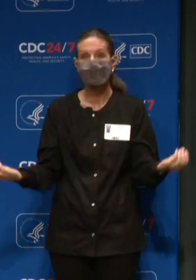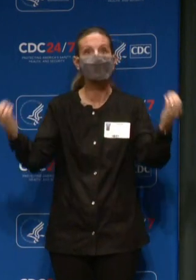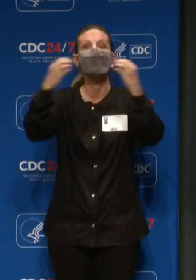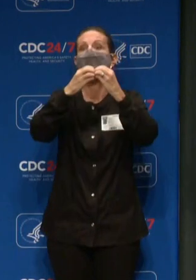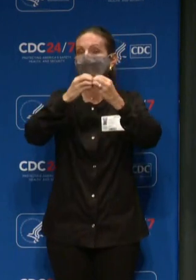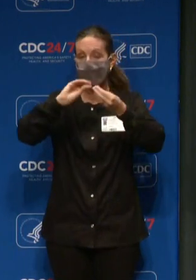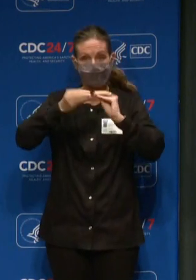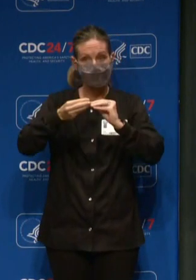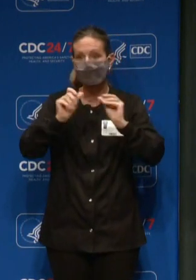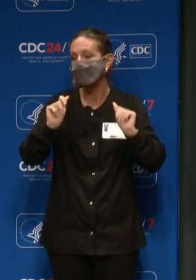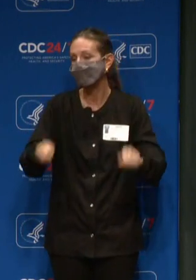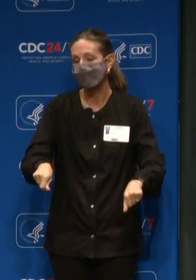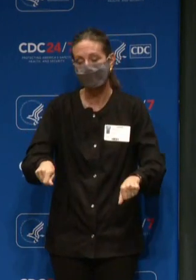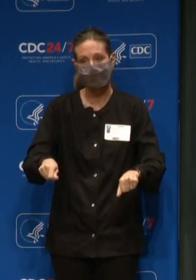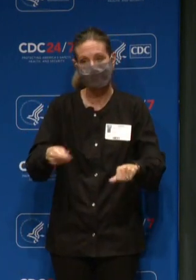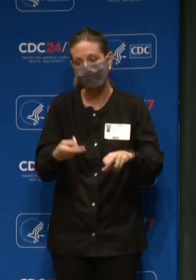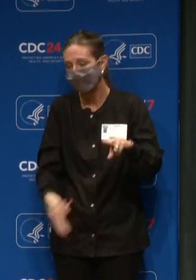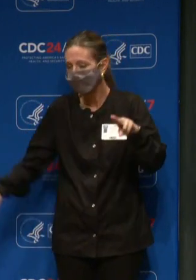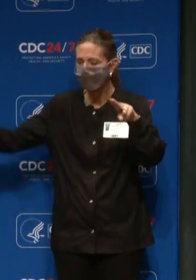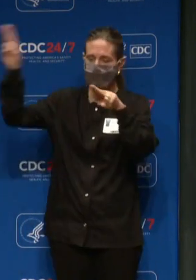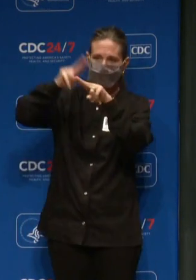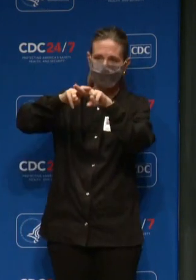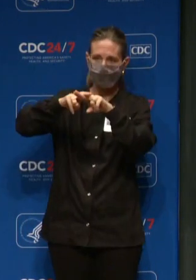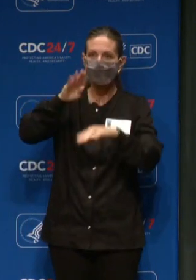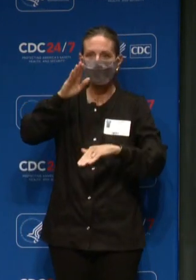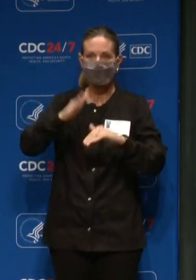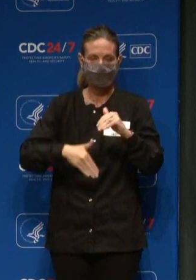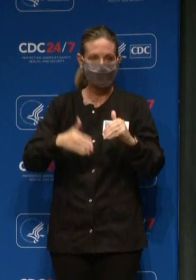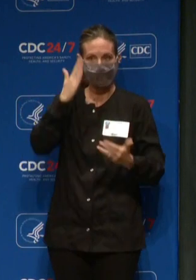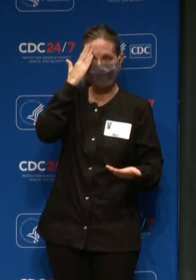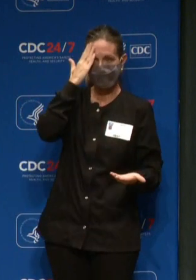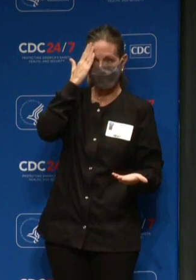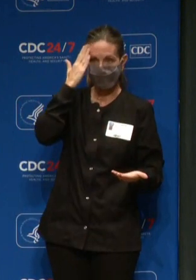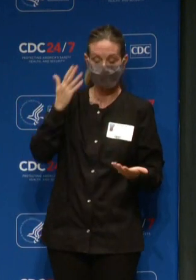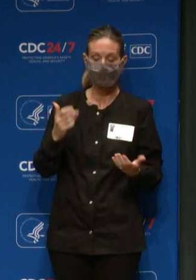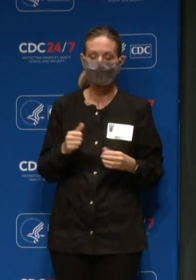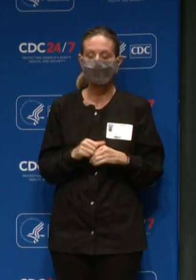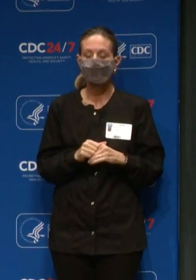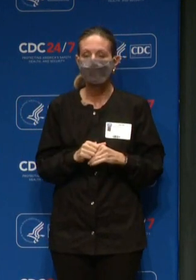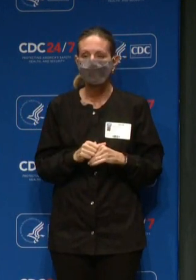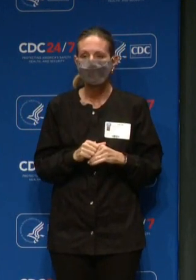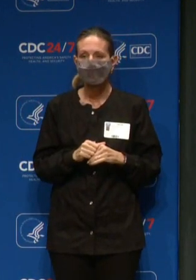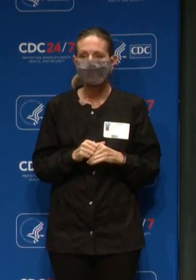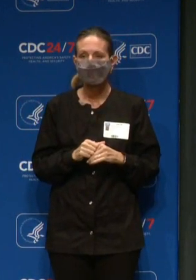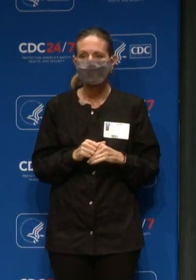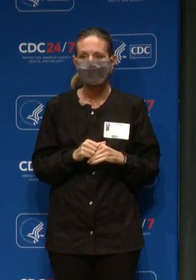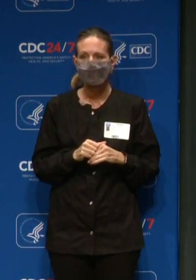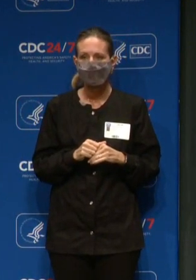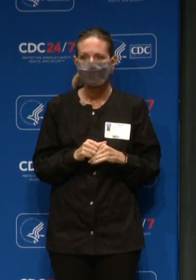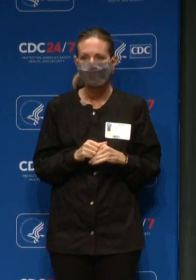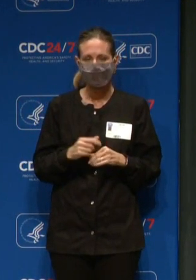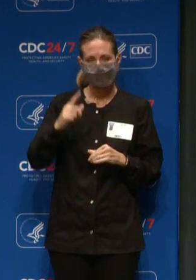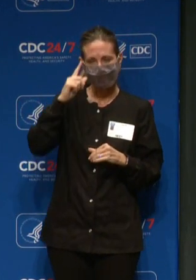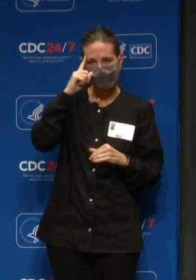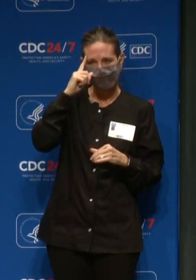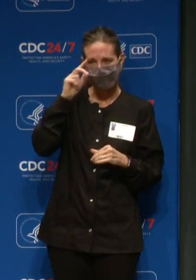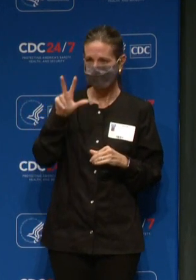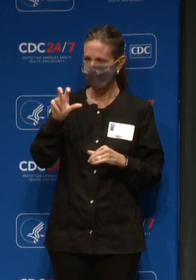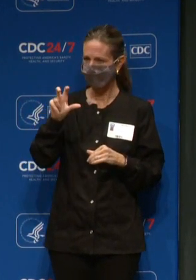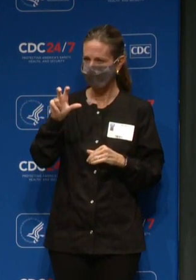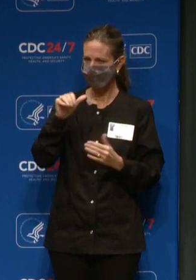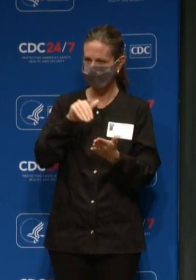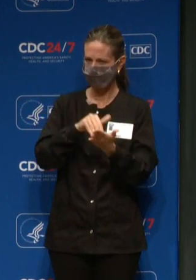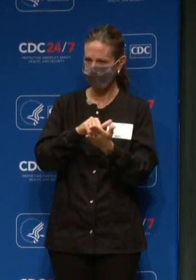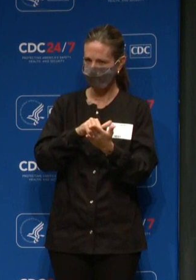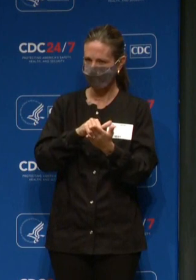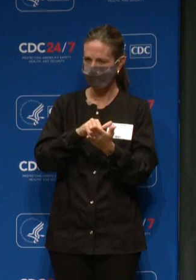In previous years, I think we're up nearly 300,000 deaths, and I